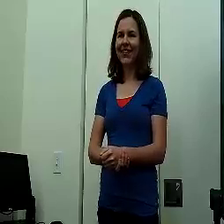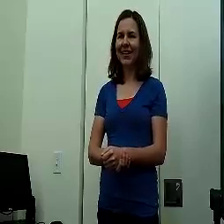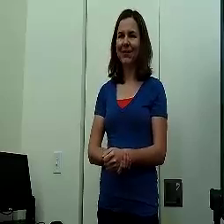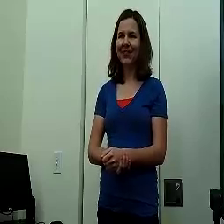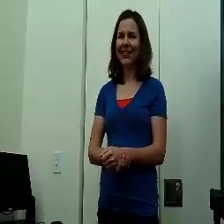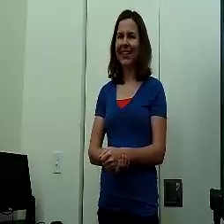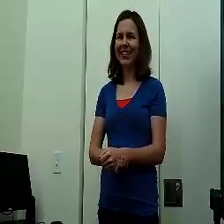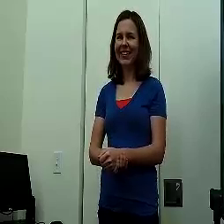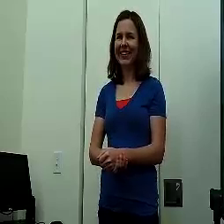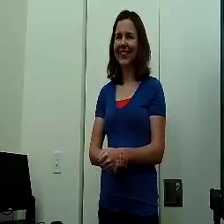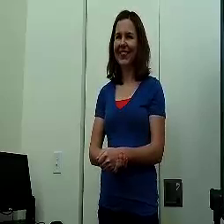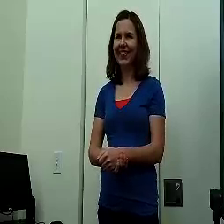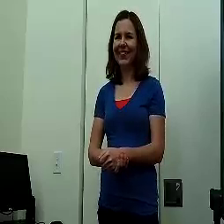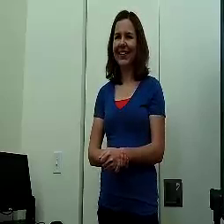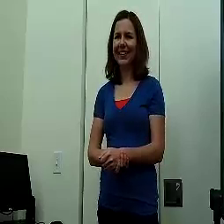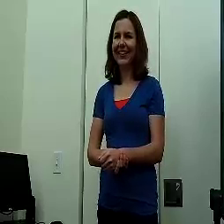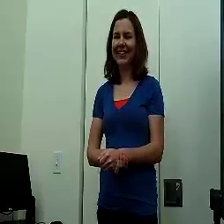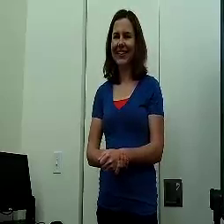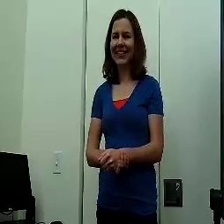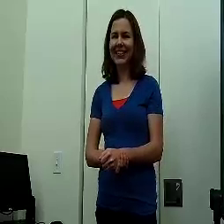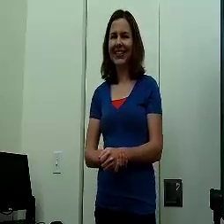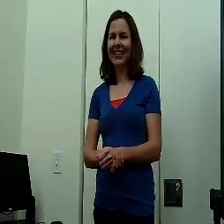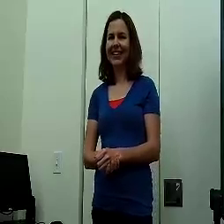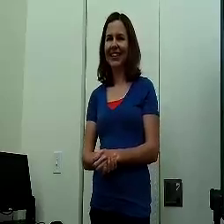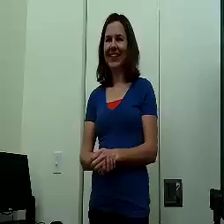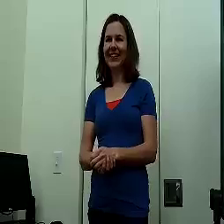look it up, Linda, and see if you know what it is?